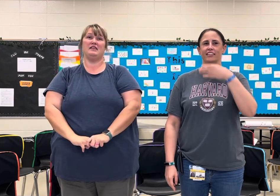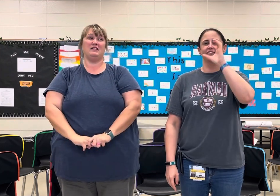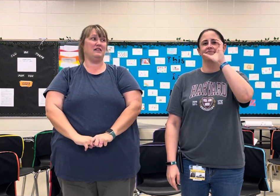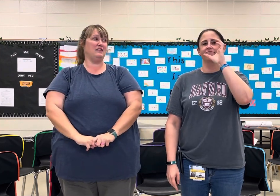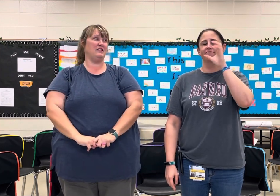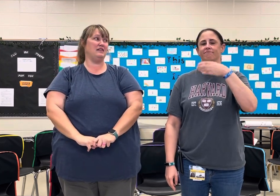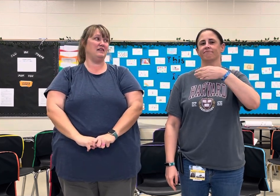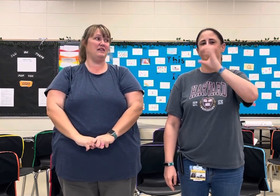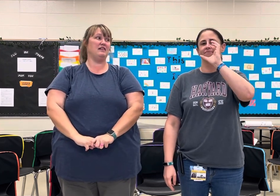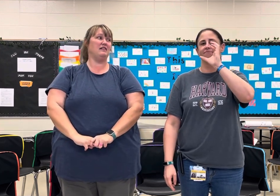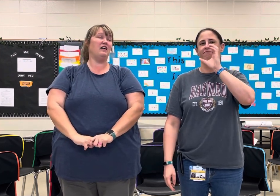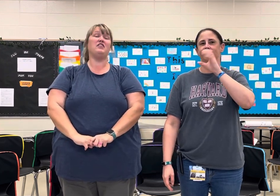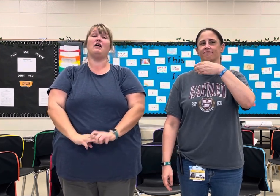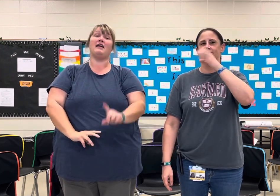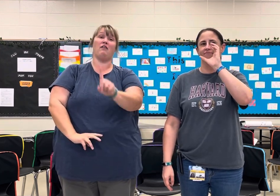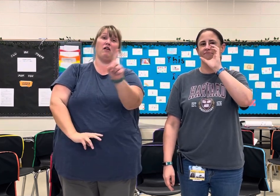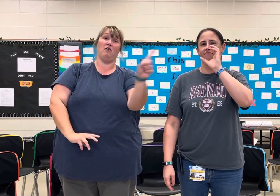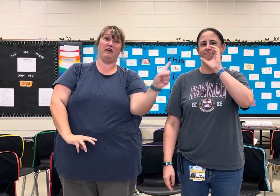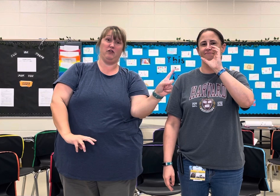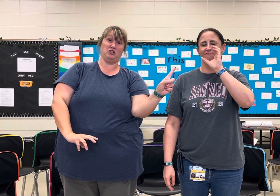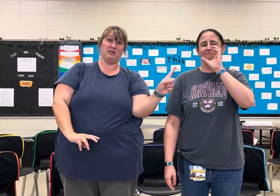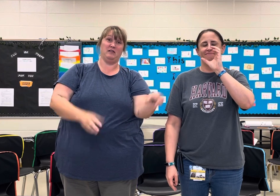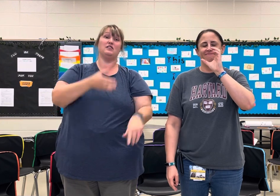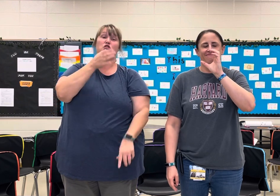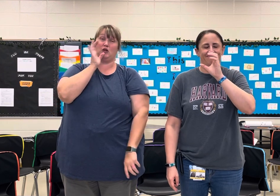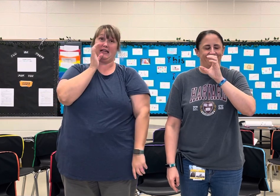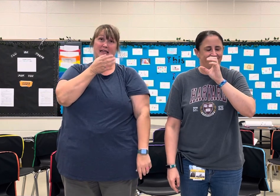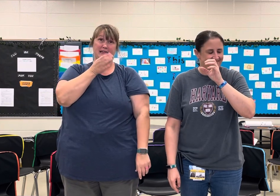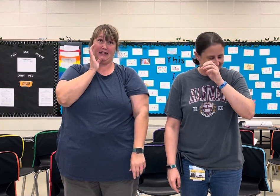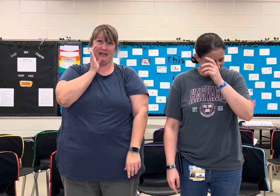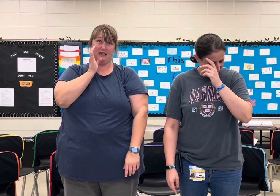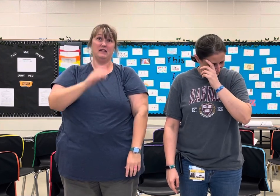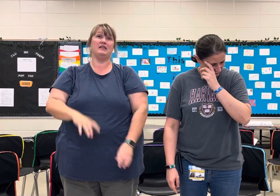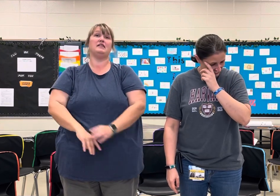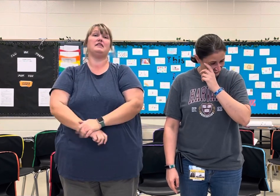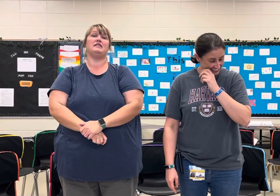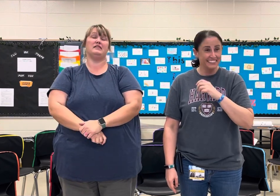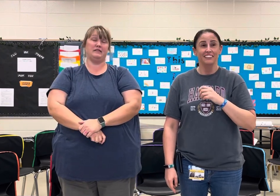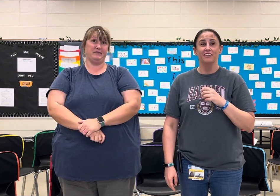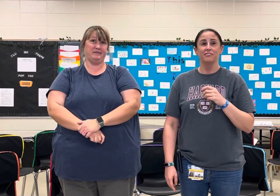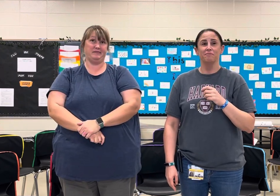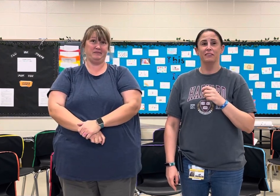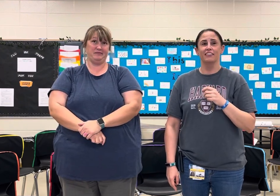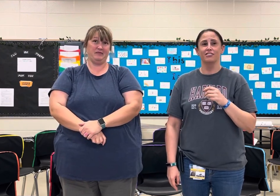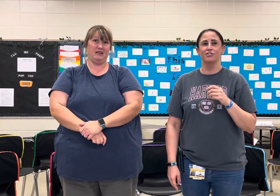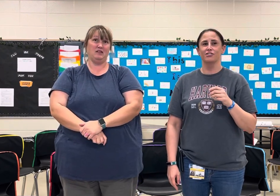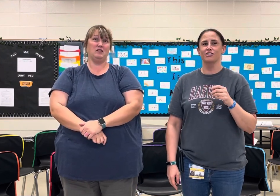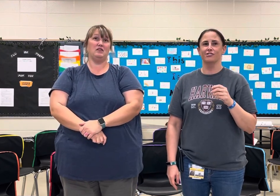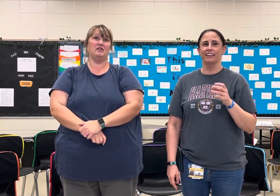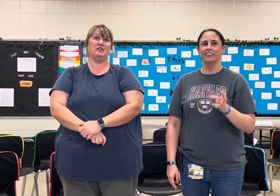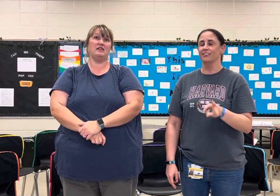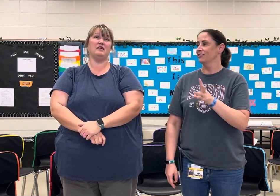Drink. Of the non-alcoholic version. Drink. because you should drink